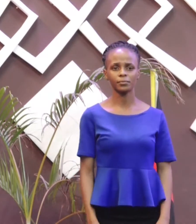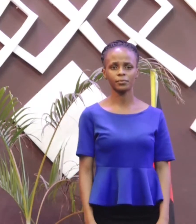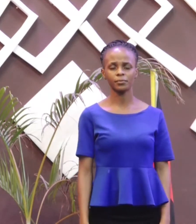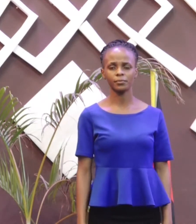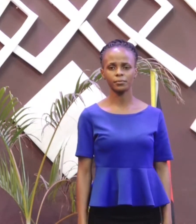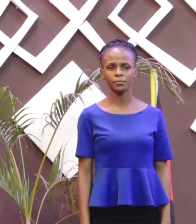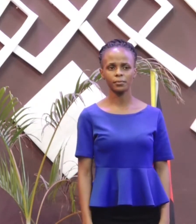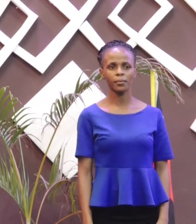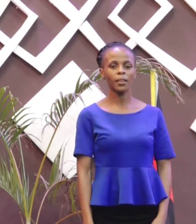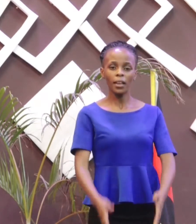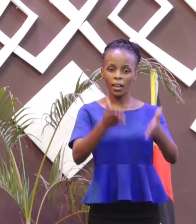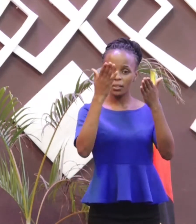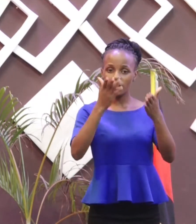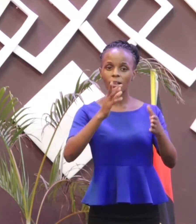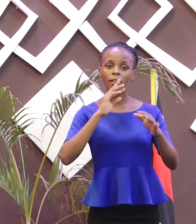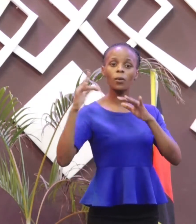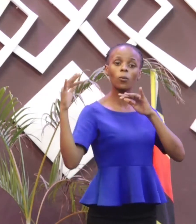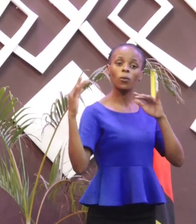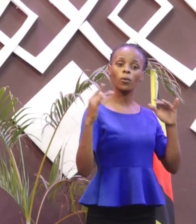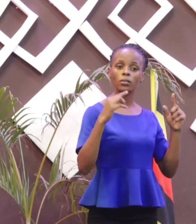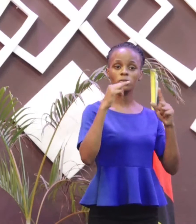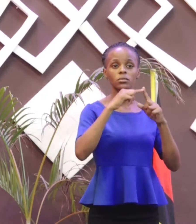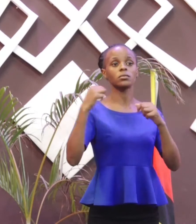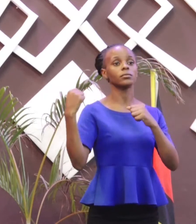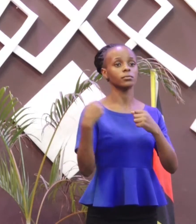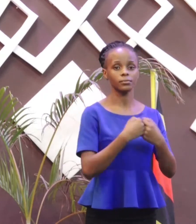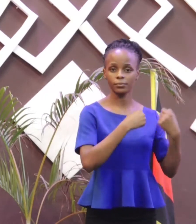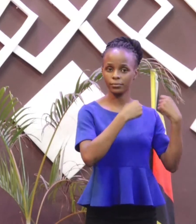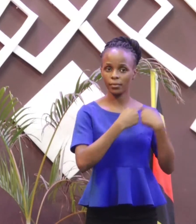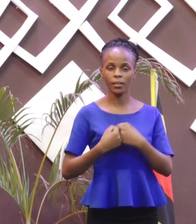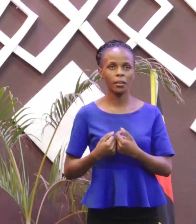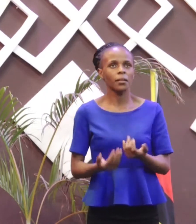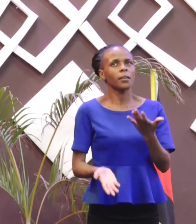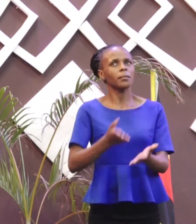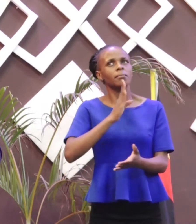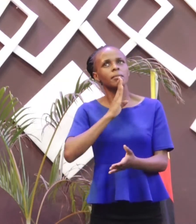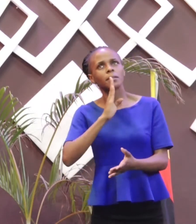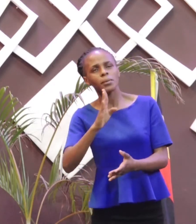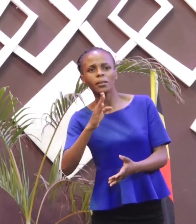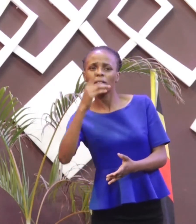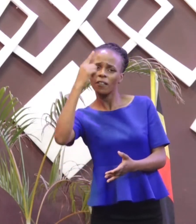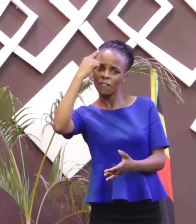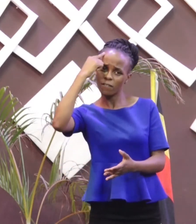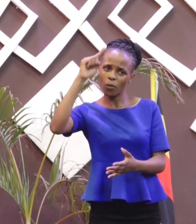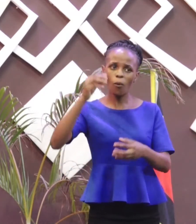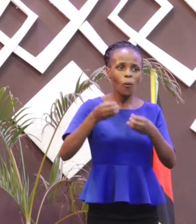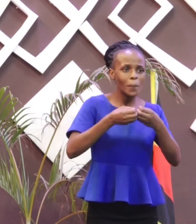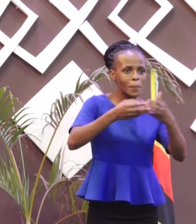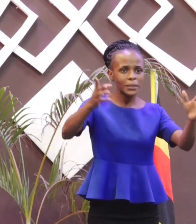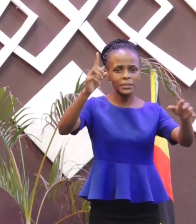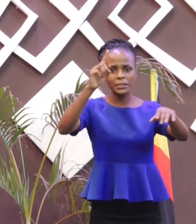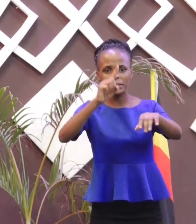okulwanibwa. There are battles to fight. Waliwo entalo ez'okulwana. Maybe for several times you've